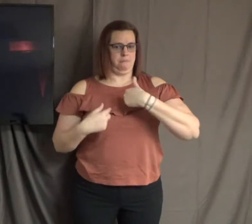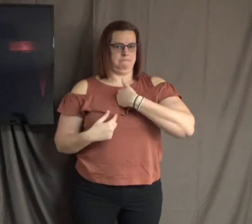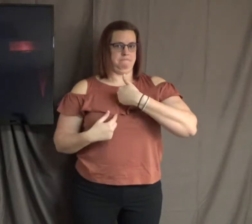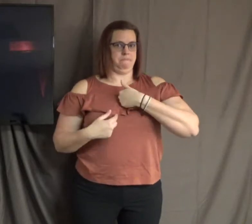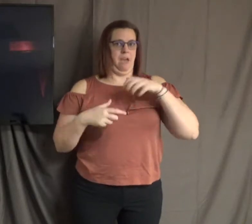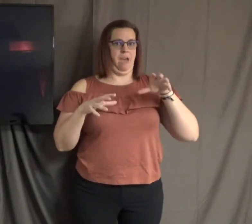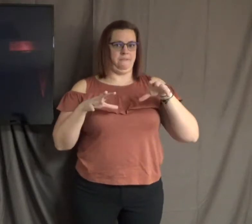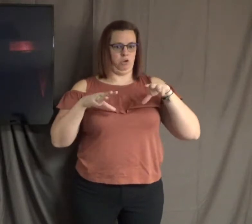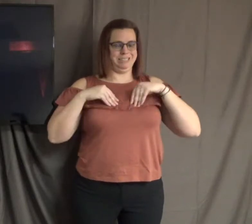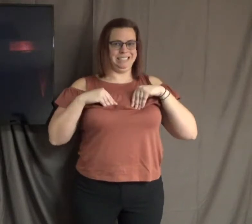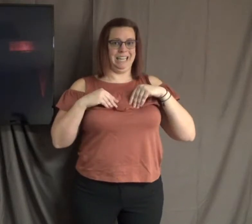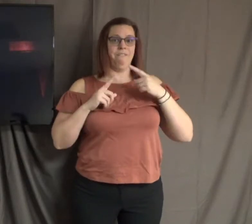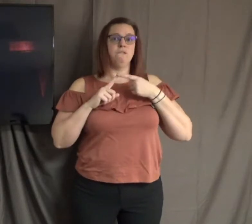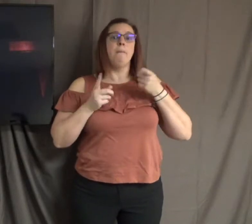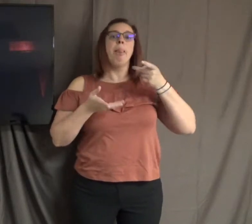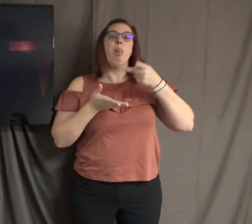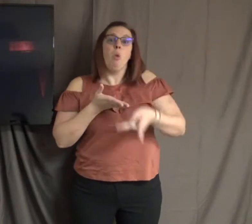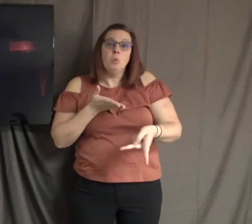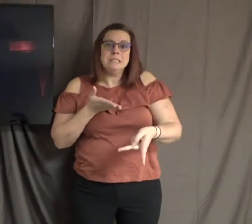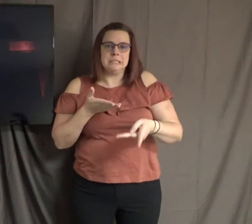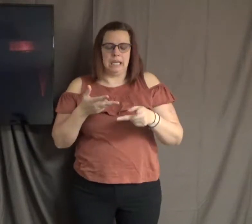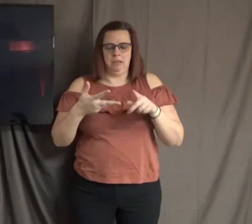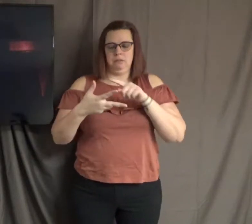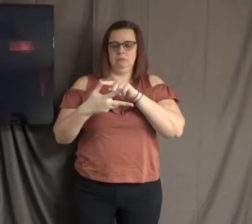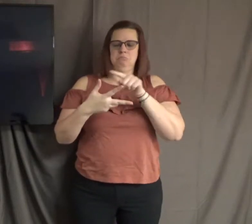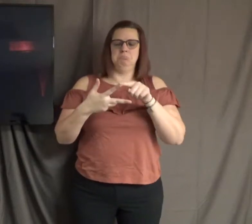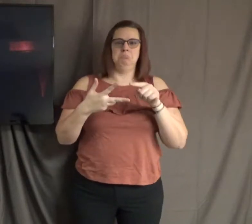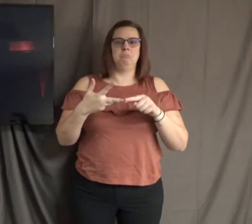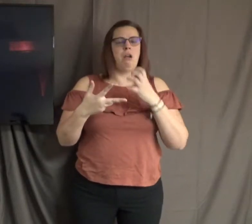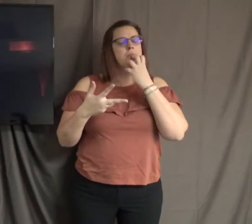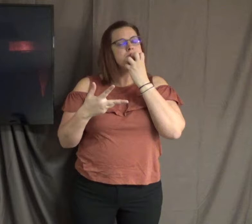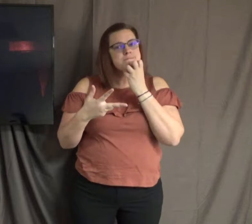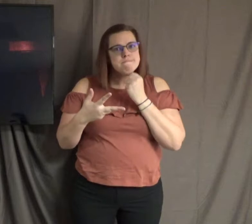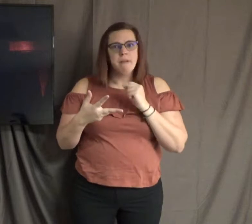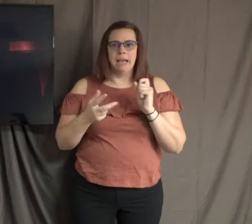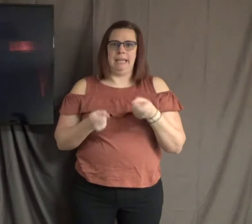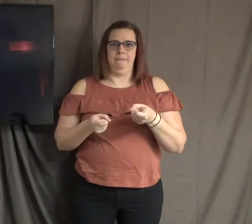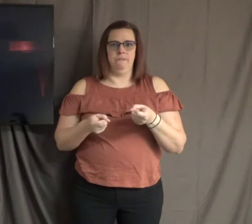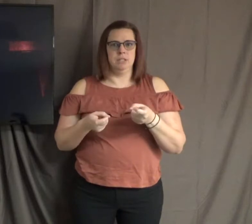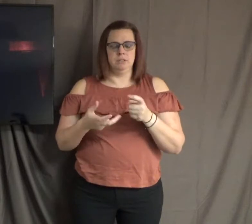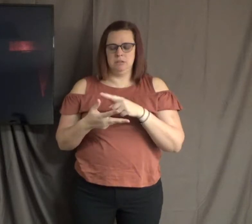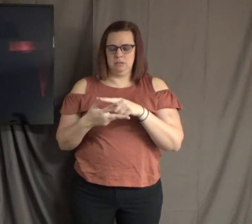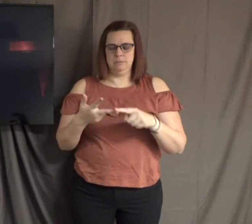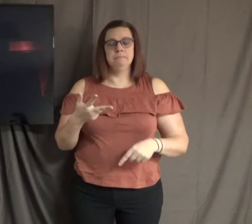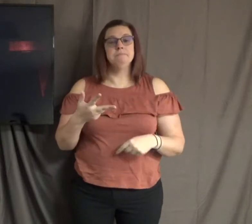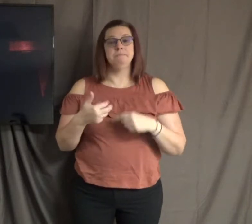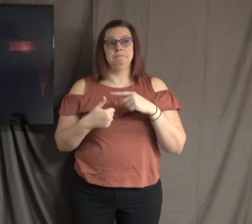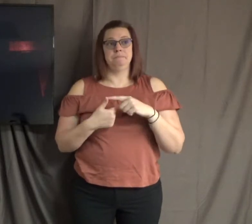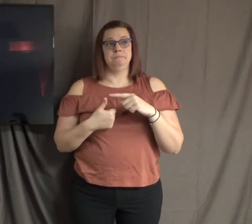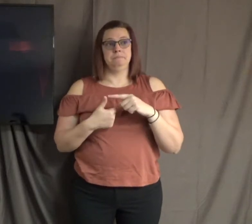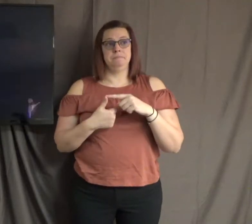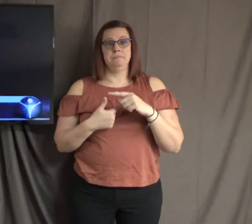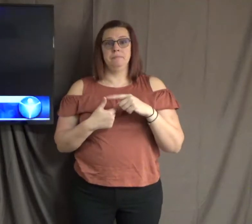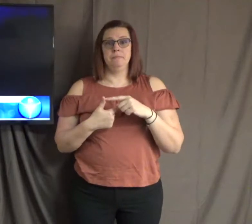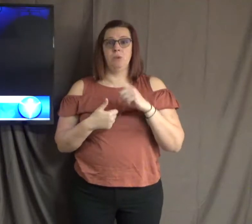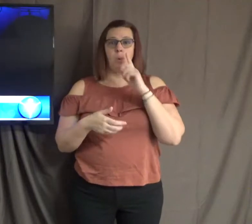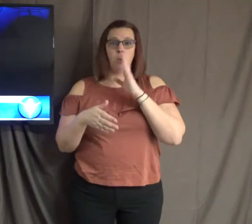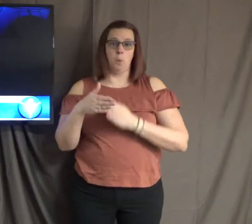losing. 3 valuable gifts that I'm so grateful for. And the first is